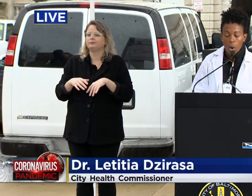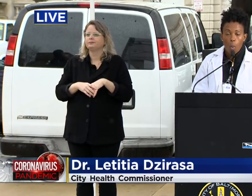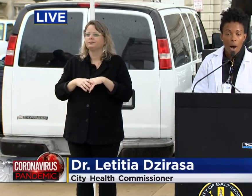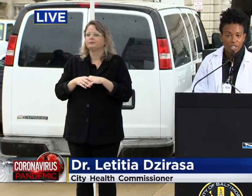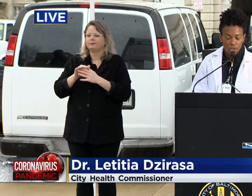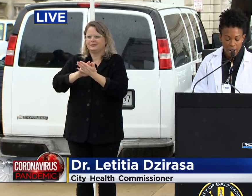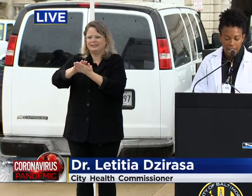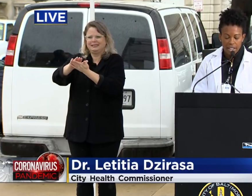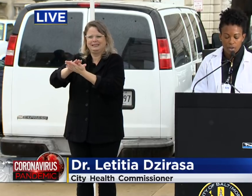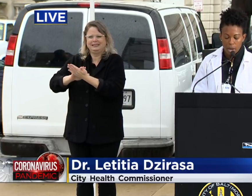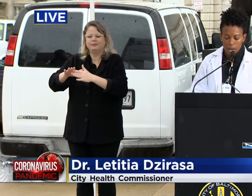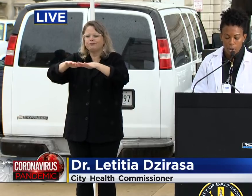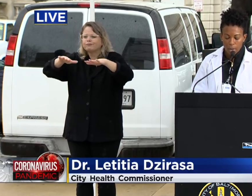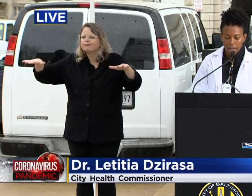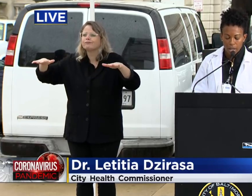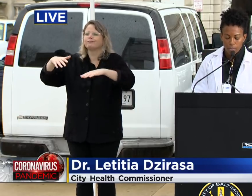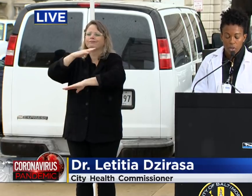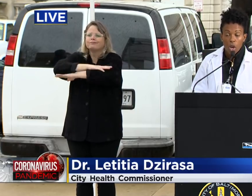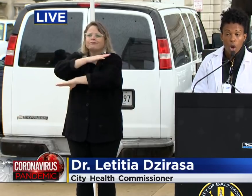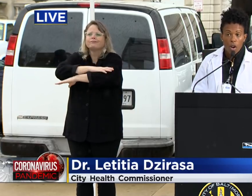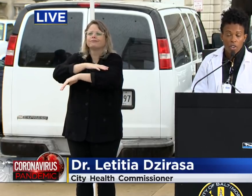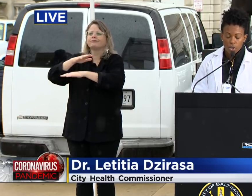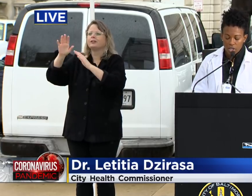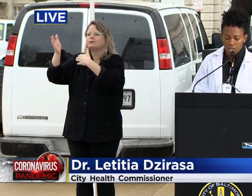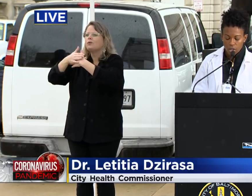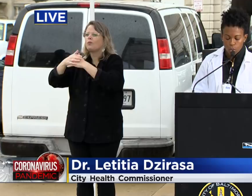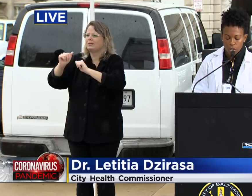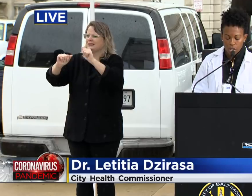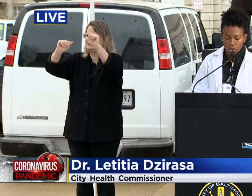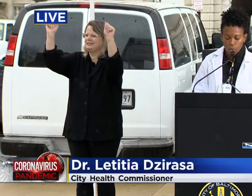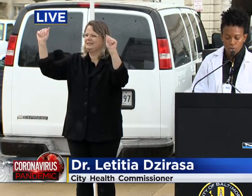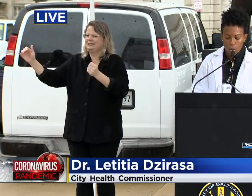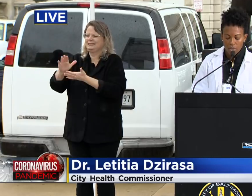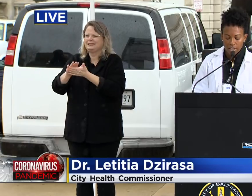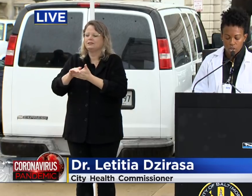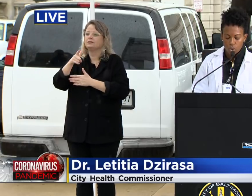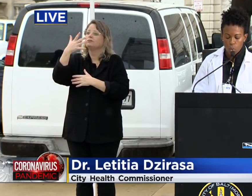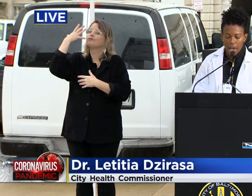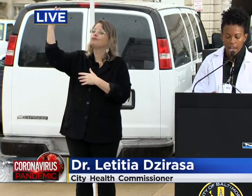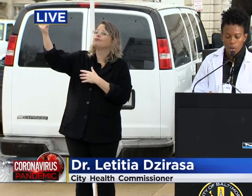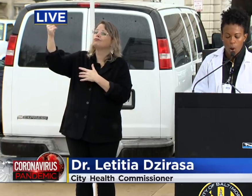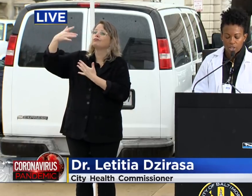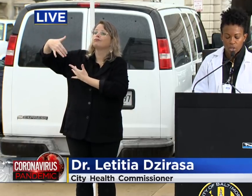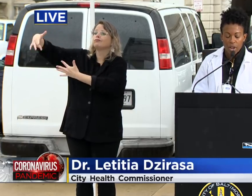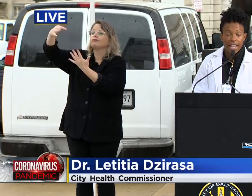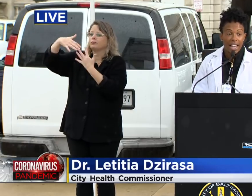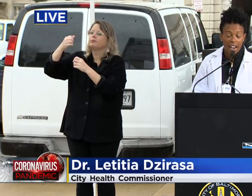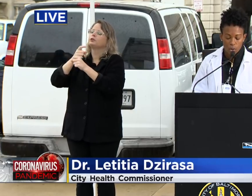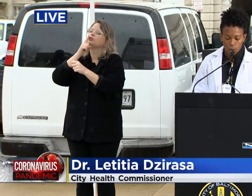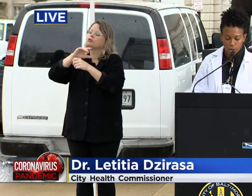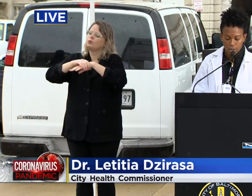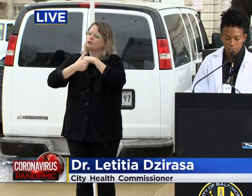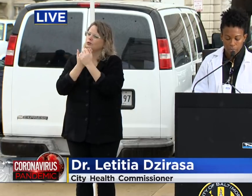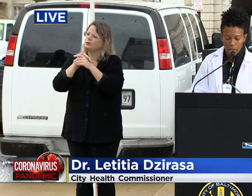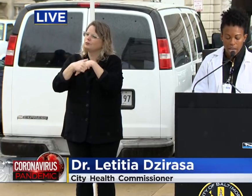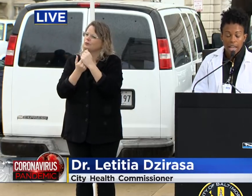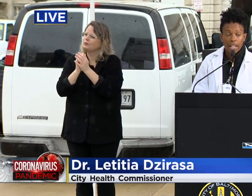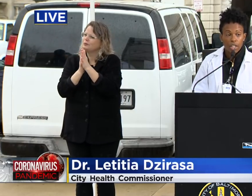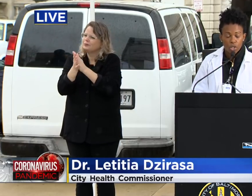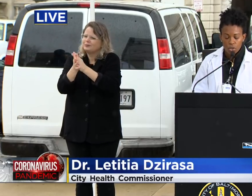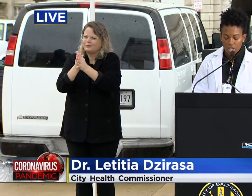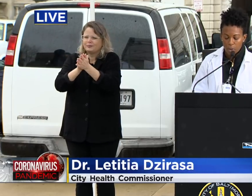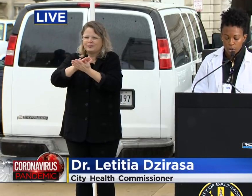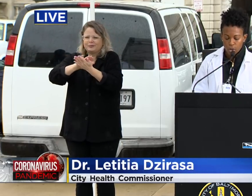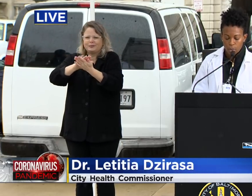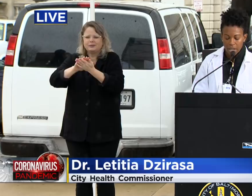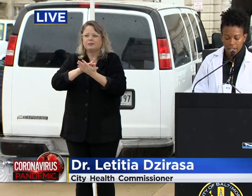cleaners, washing your hands after being in public, coughing or sneezing into a tissue and throwing that tissue away, and washing your hands afterwards. In